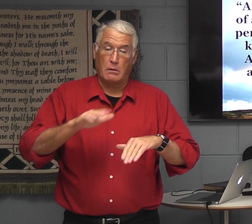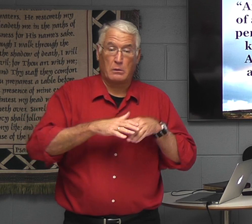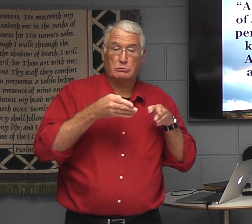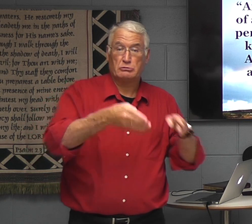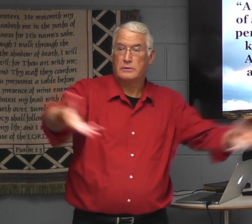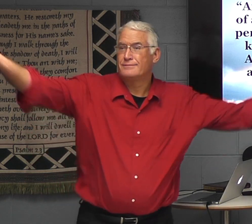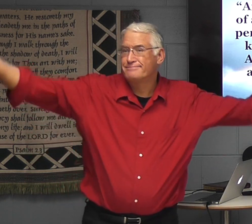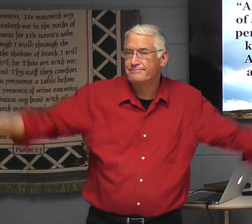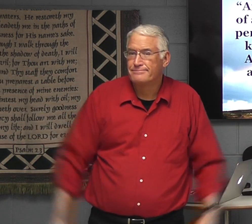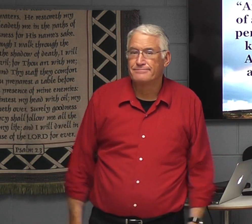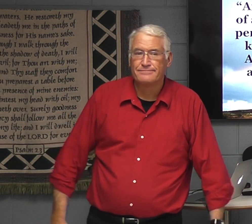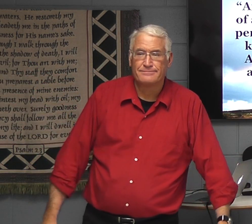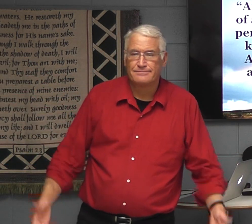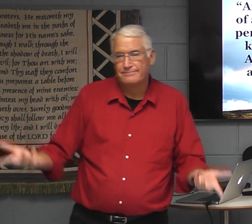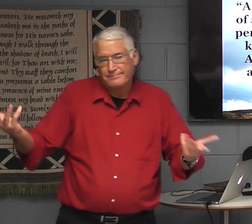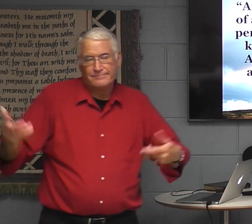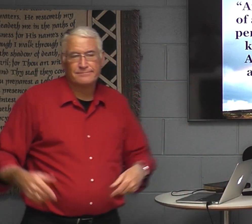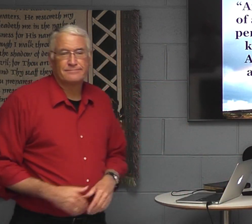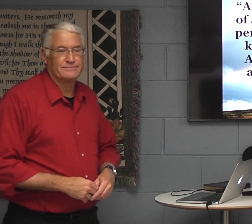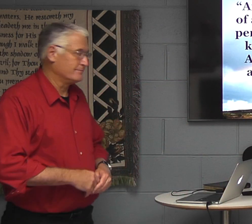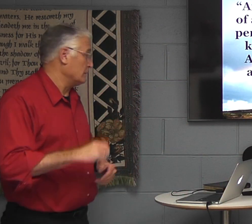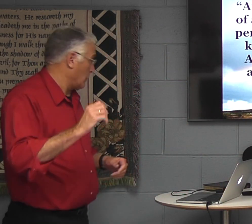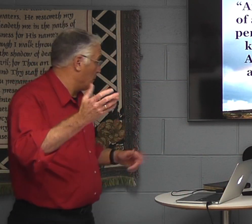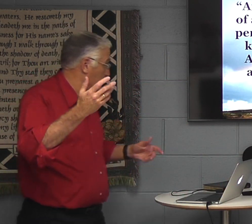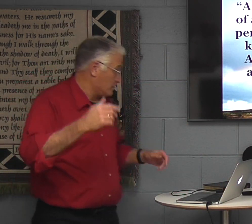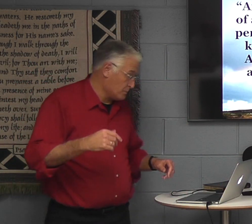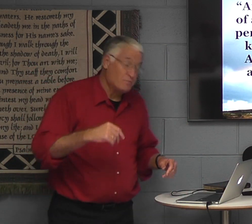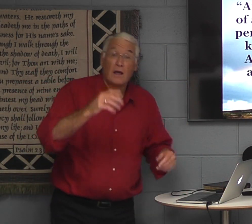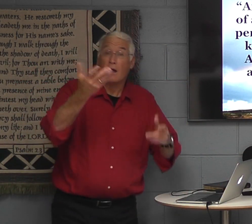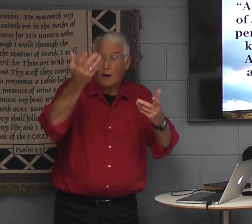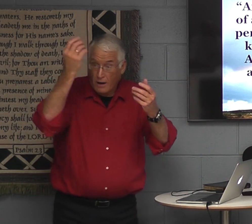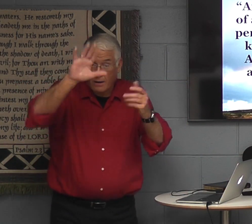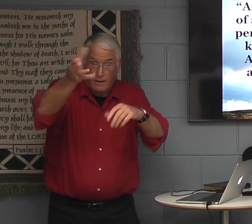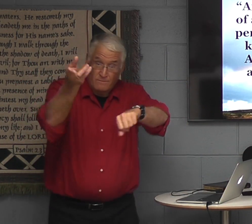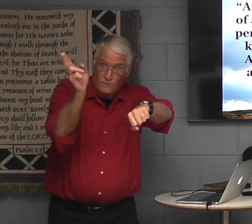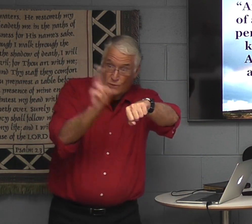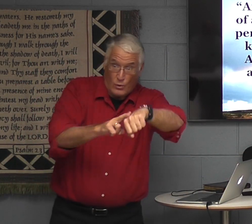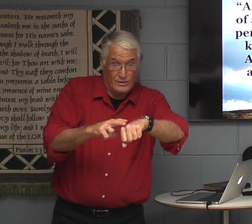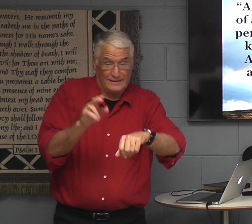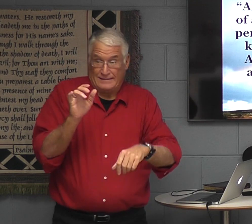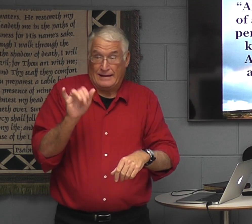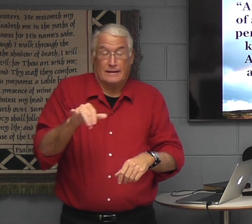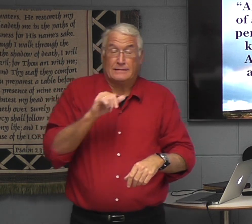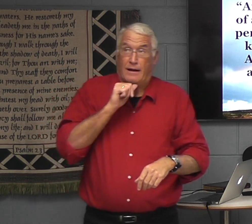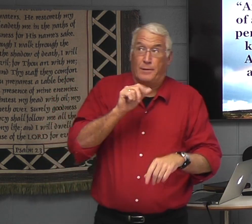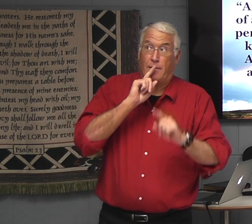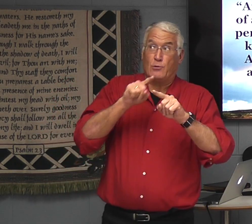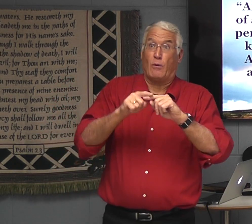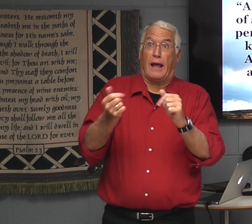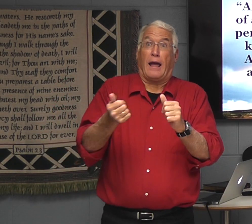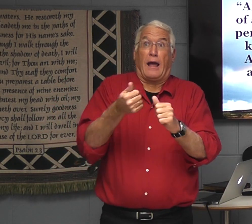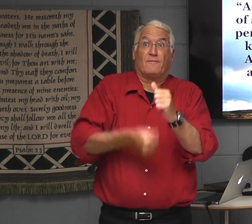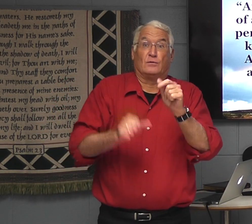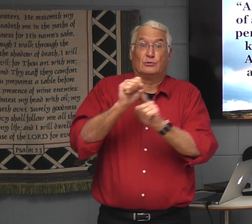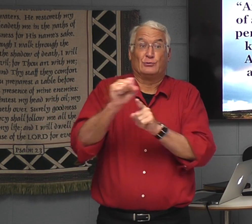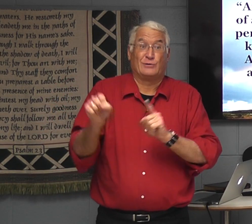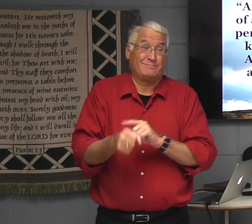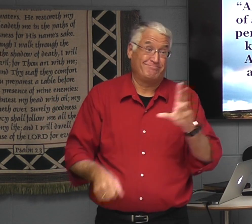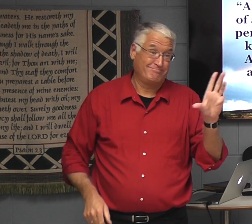If I murder, I can live in prison and have free food. Now, Now, of course, that does